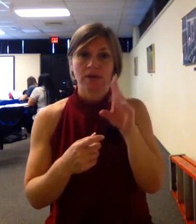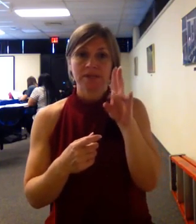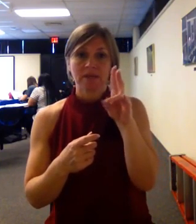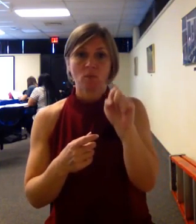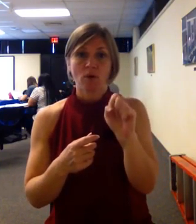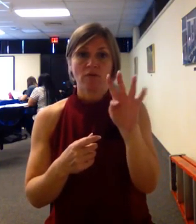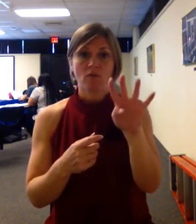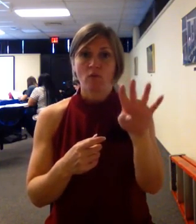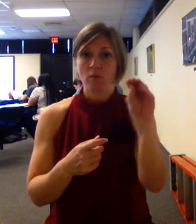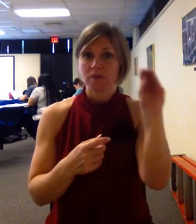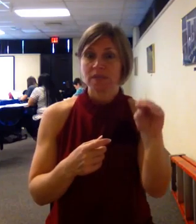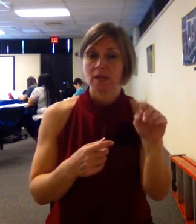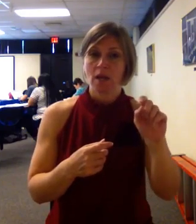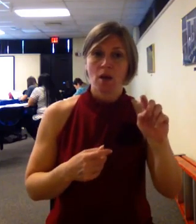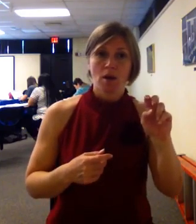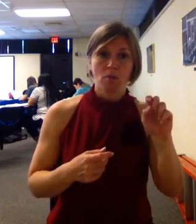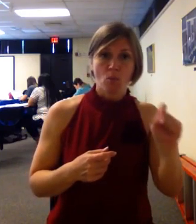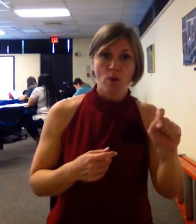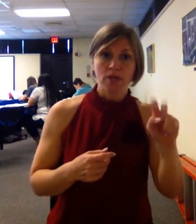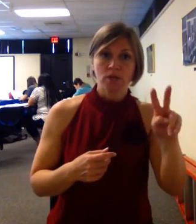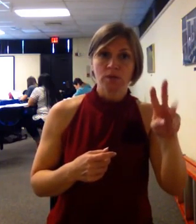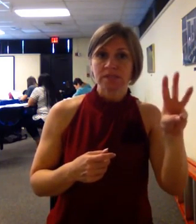and that was 0.2619 of your portfolio.